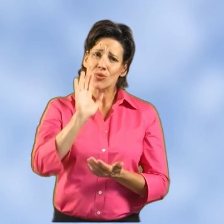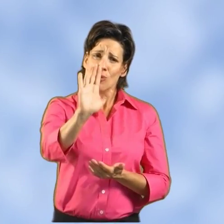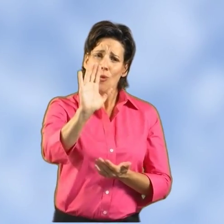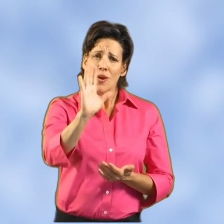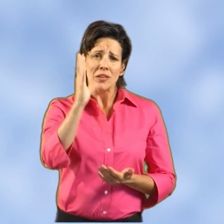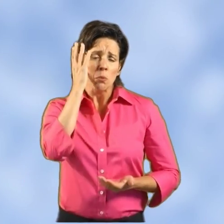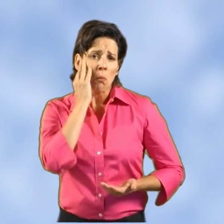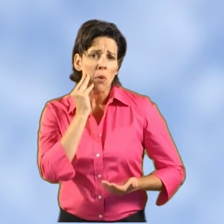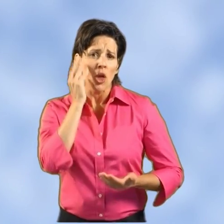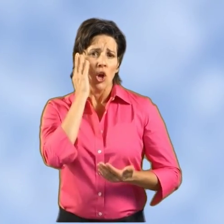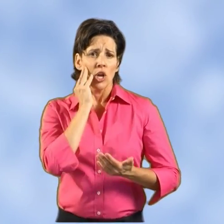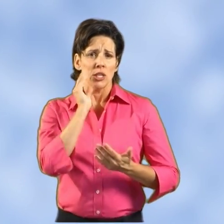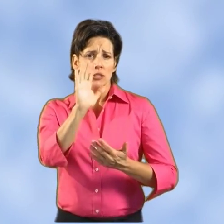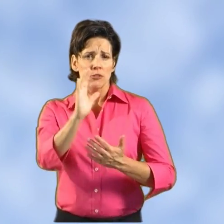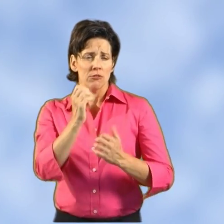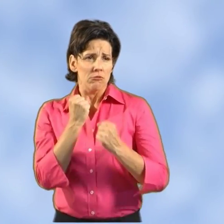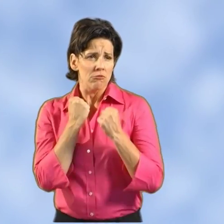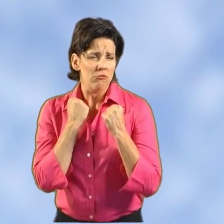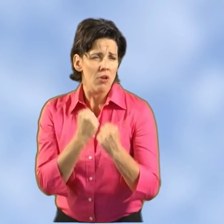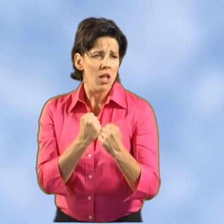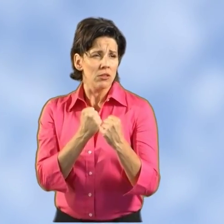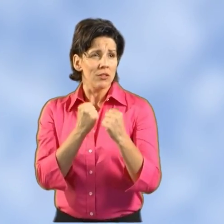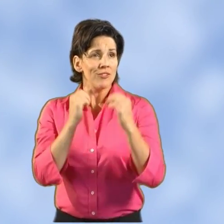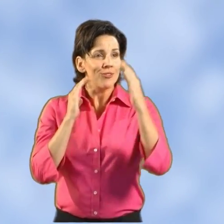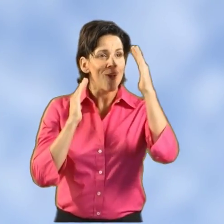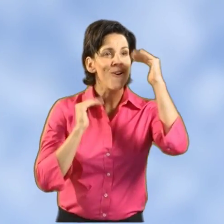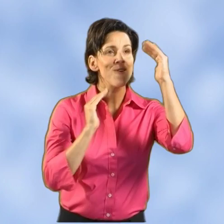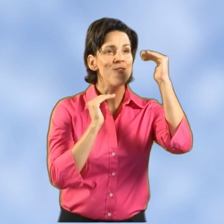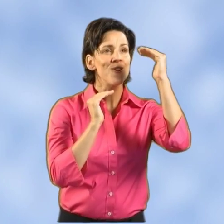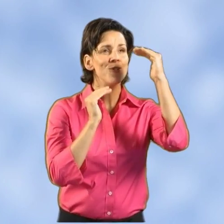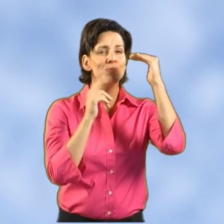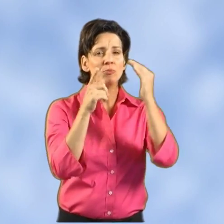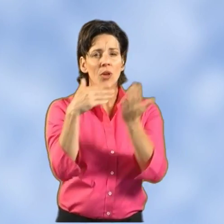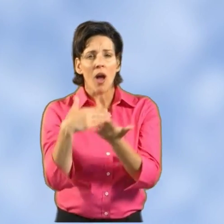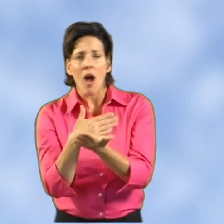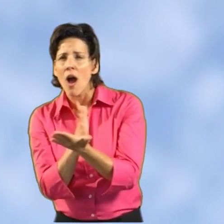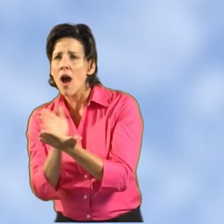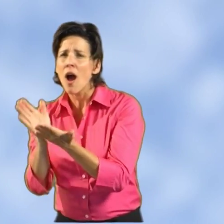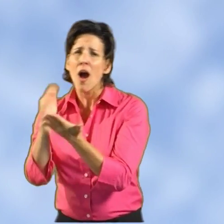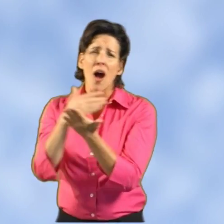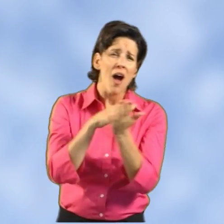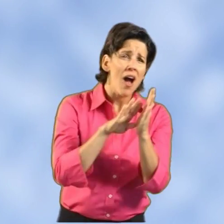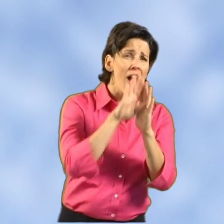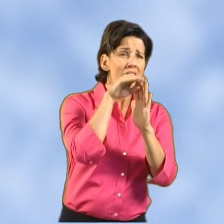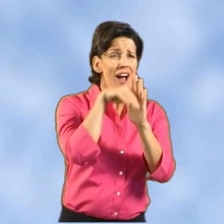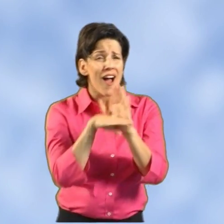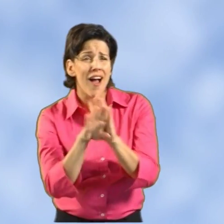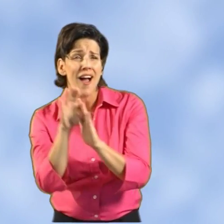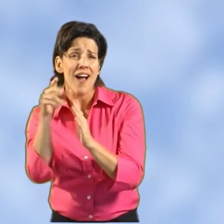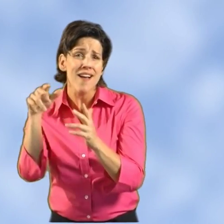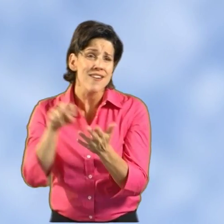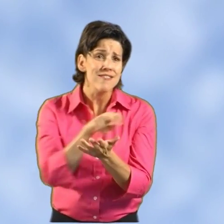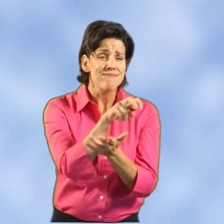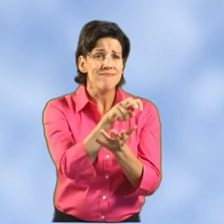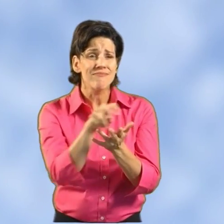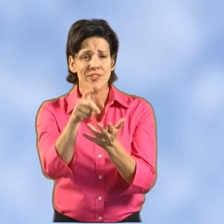Share your experiences and your strength and your hope regarding recovery from breast cancer